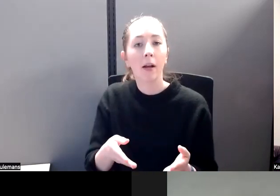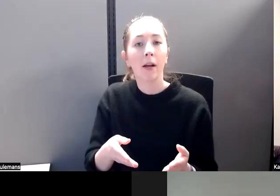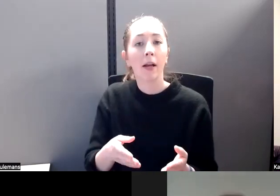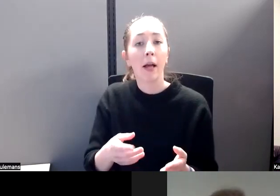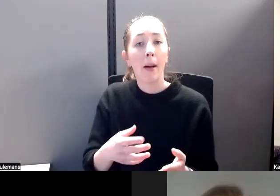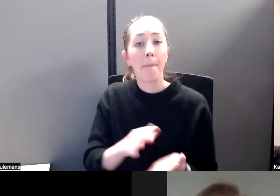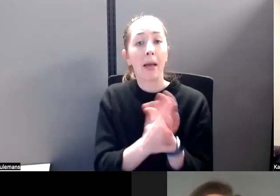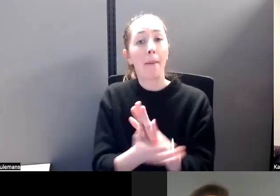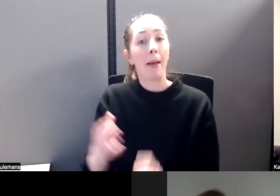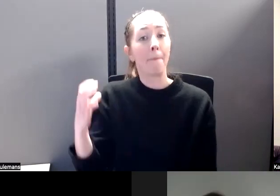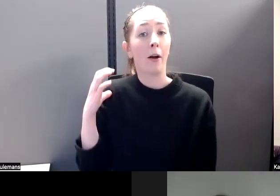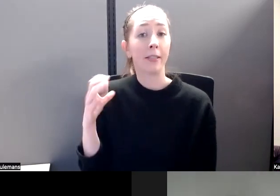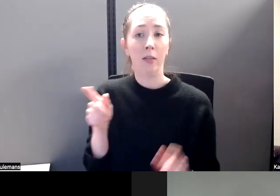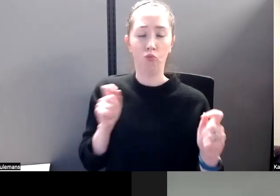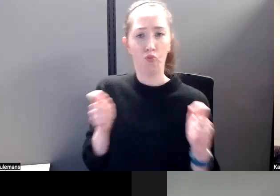for me.